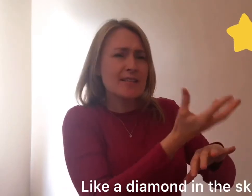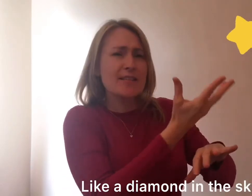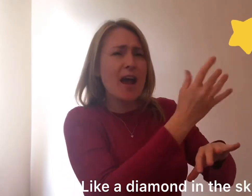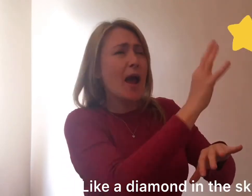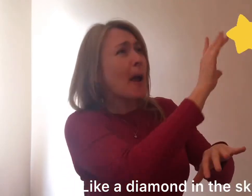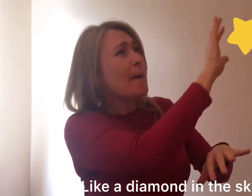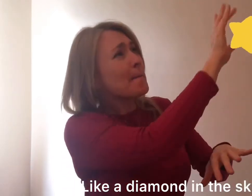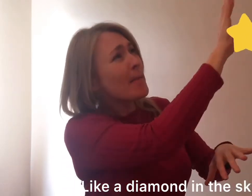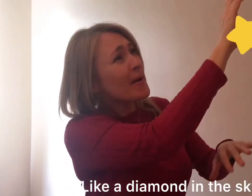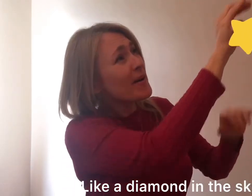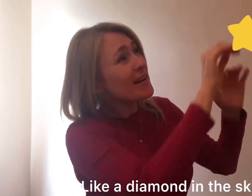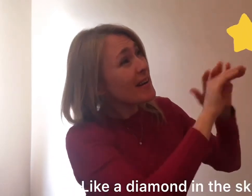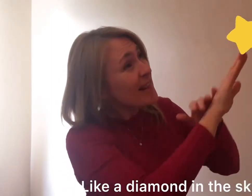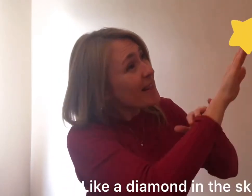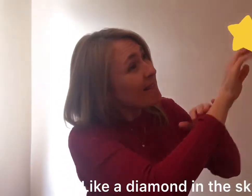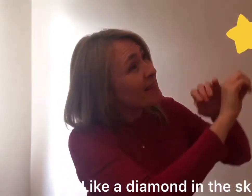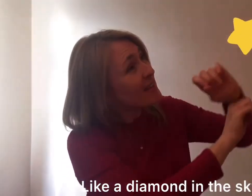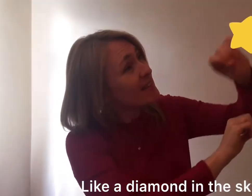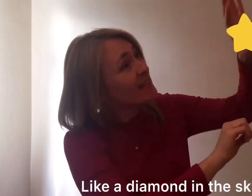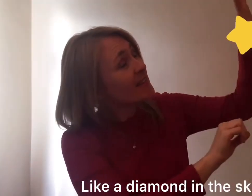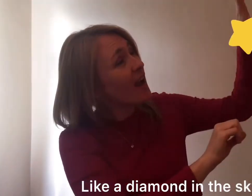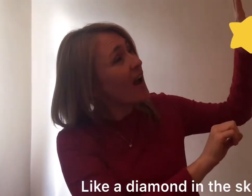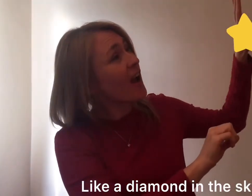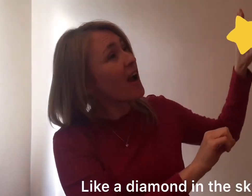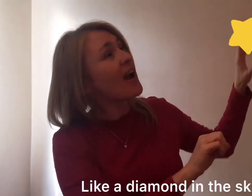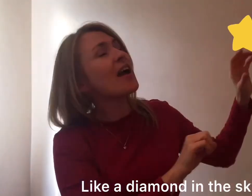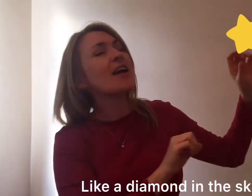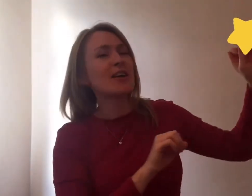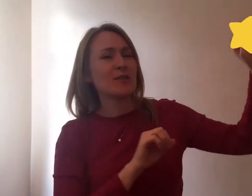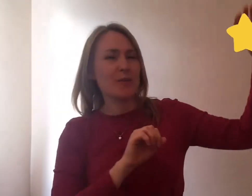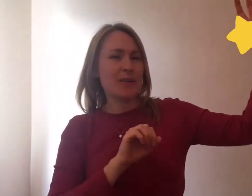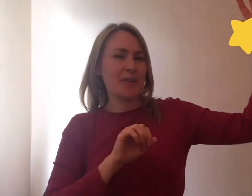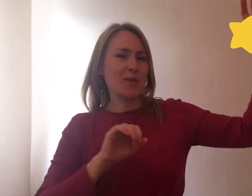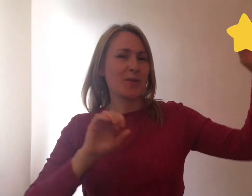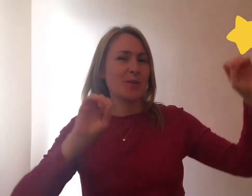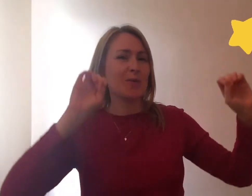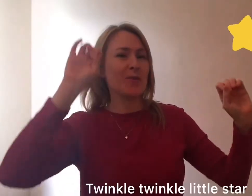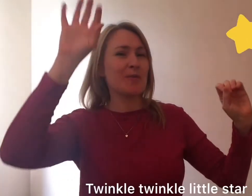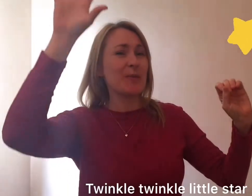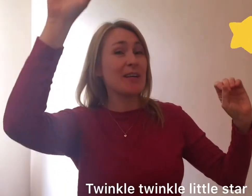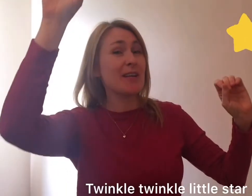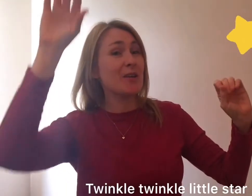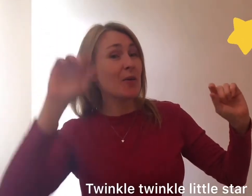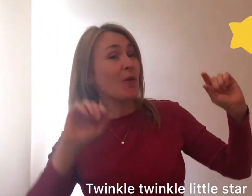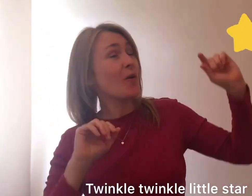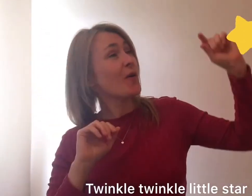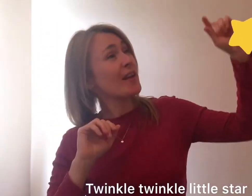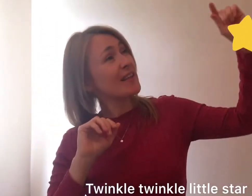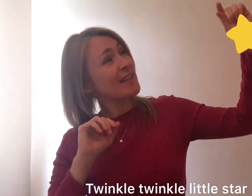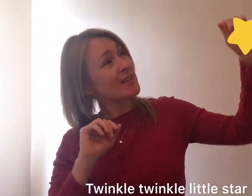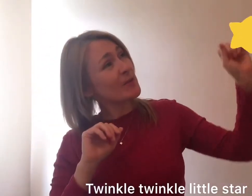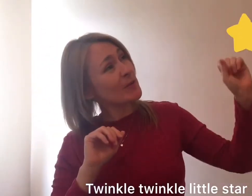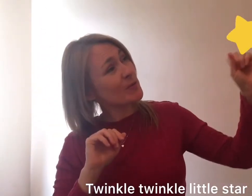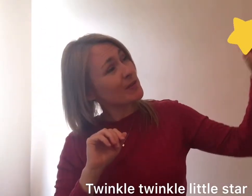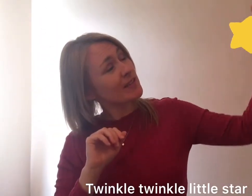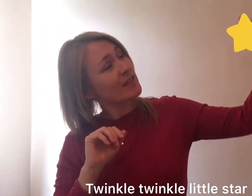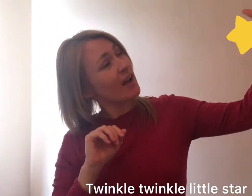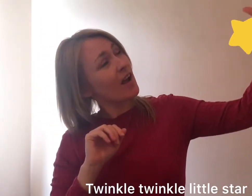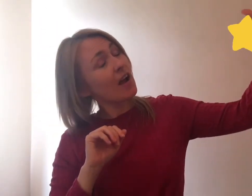diamond in the sky Twinkle, twinkle, little star,